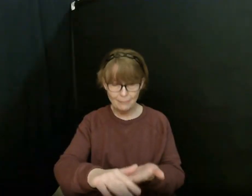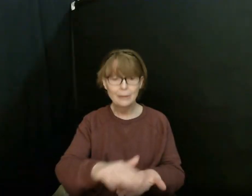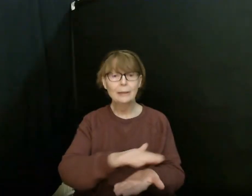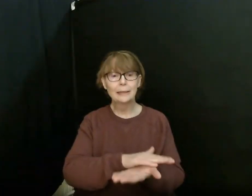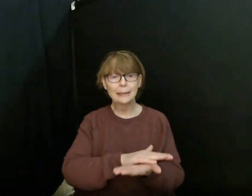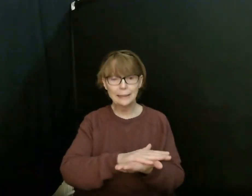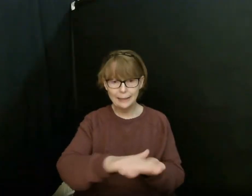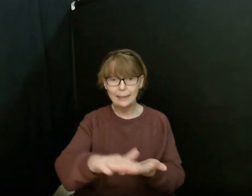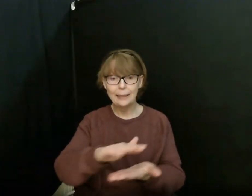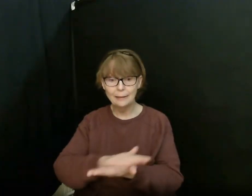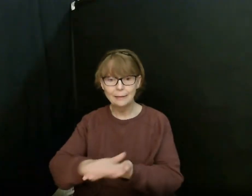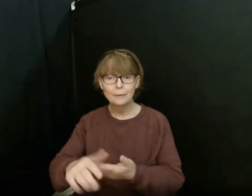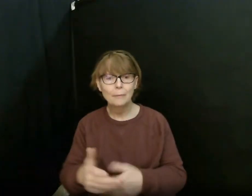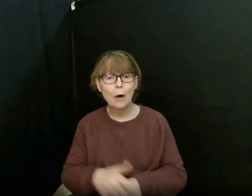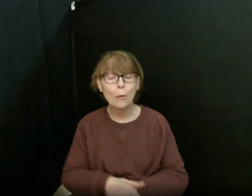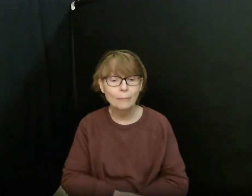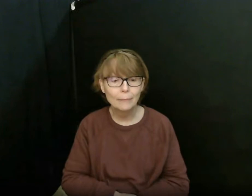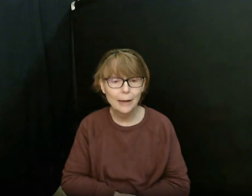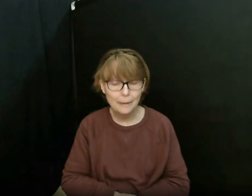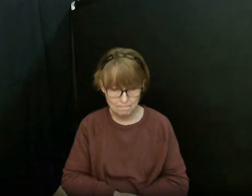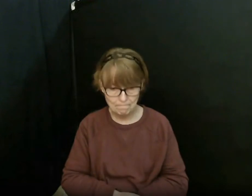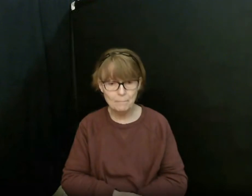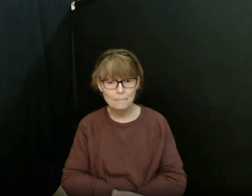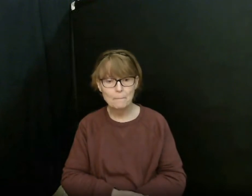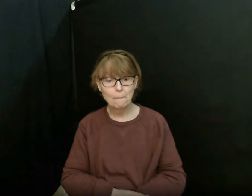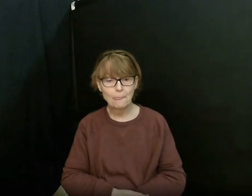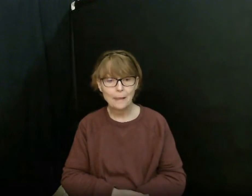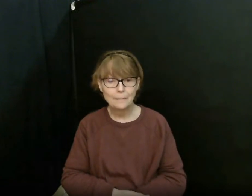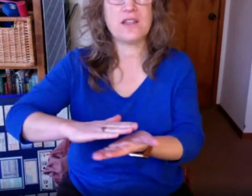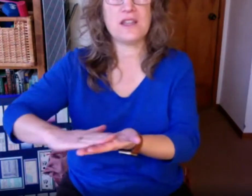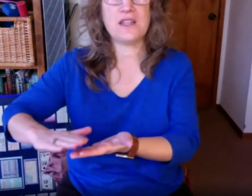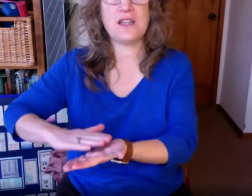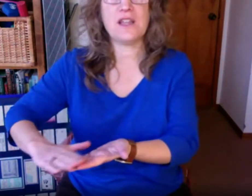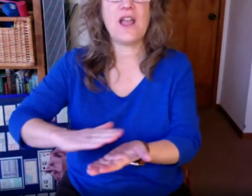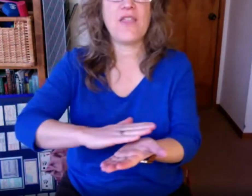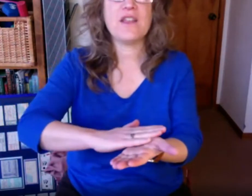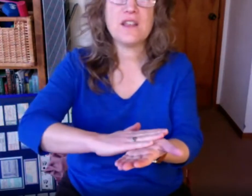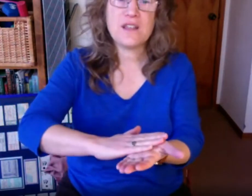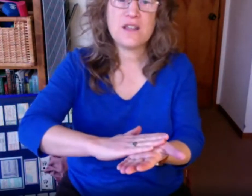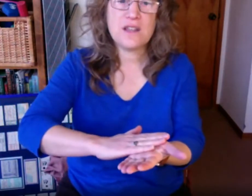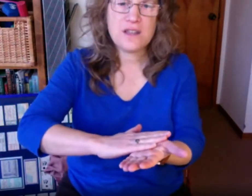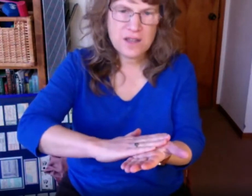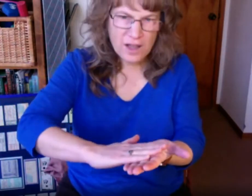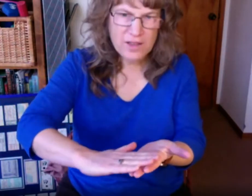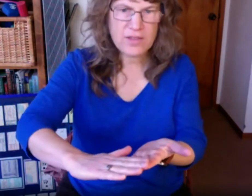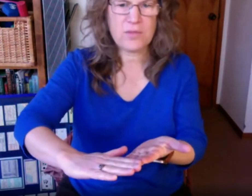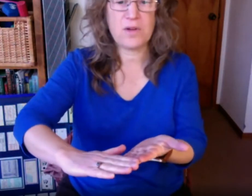then slow. Clean. Clean. Oh, sorry. So clean and then nice. Nice is